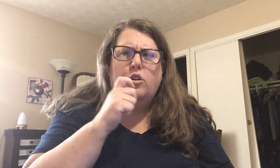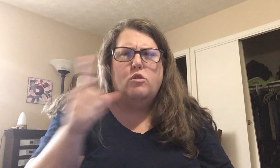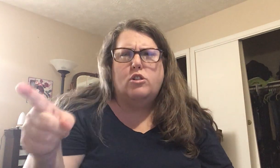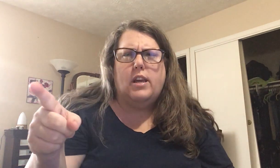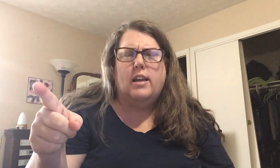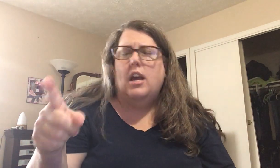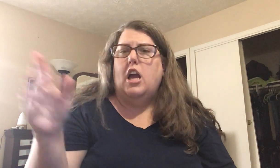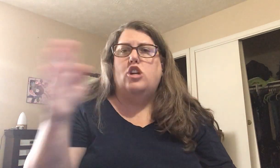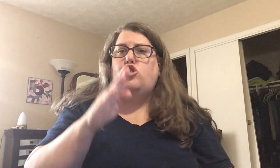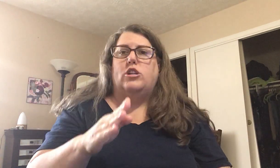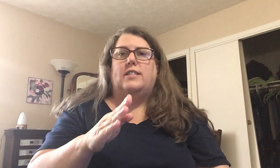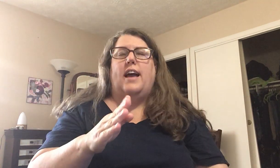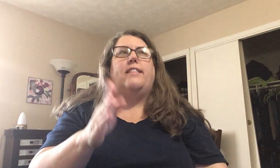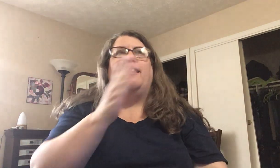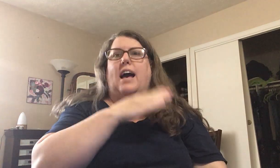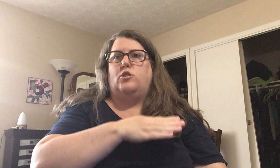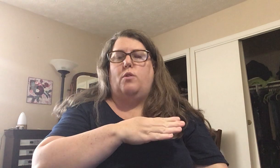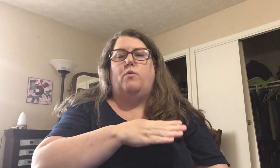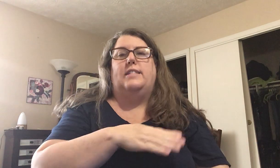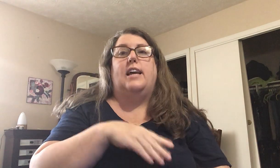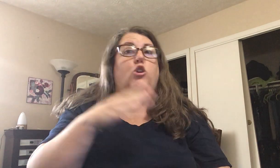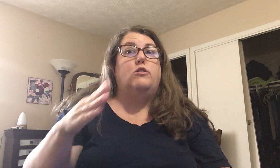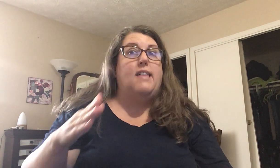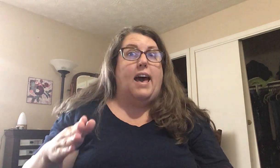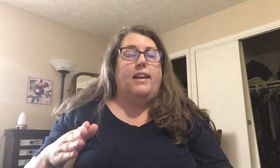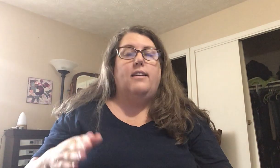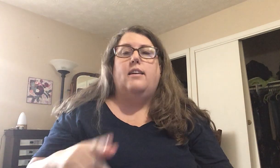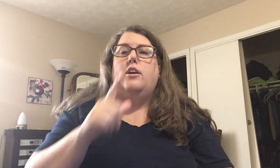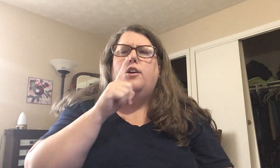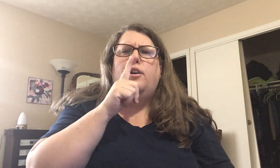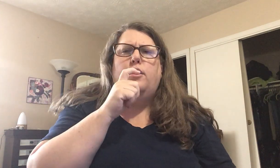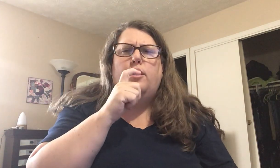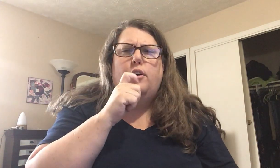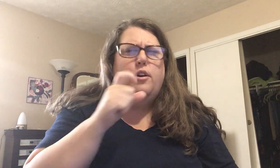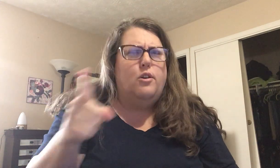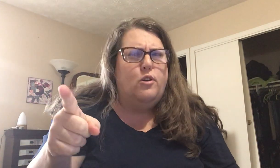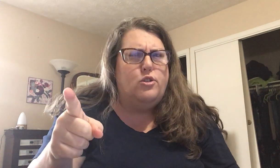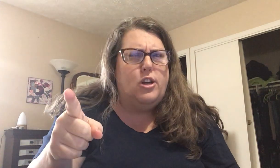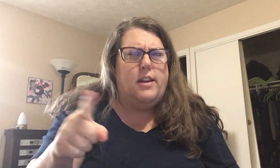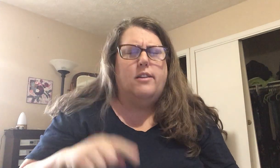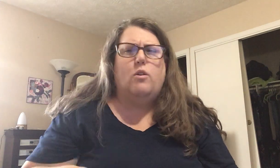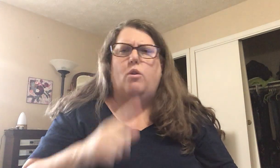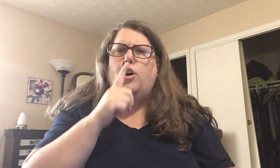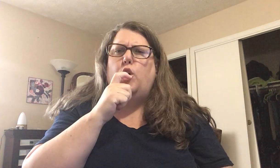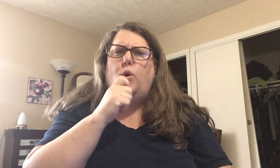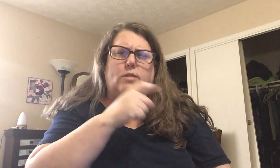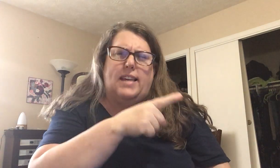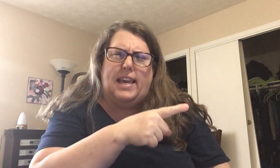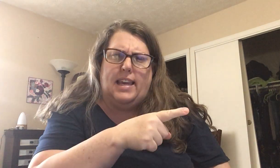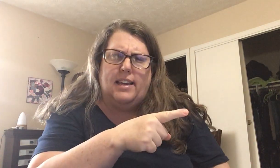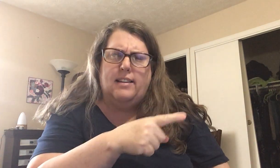Who's she? It's just like the last one where you say, who's that? Who's she? Or who's he?